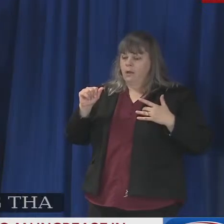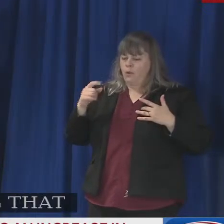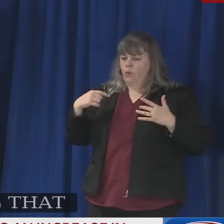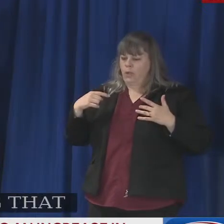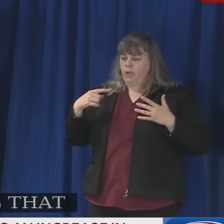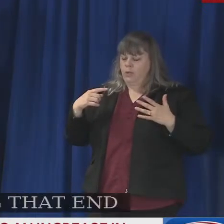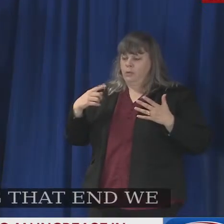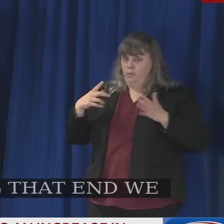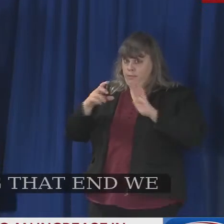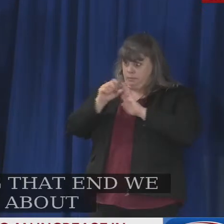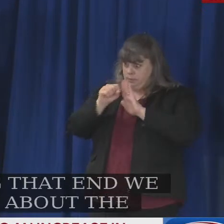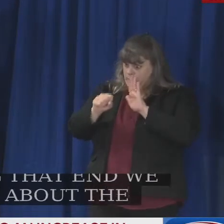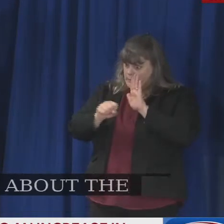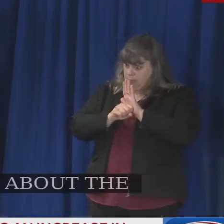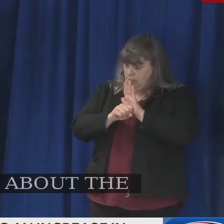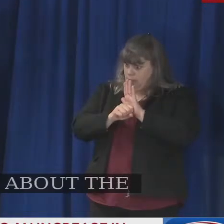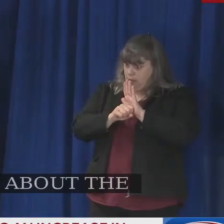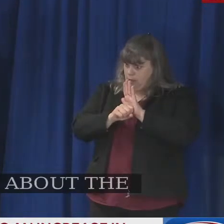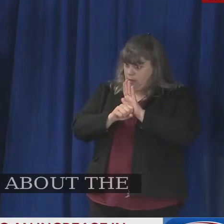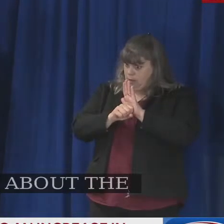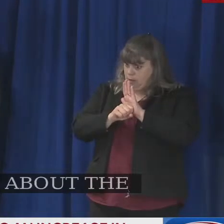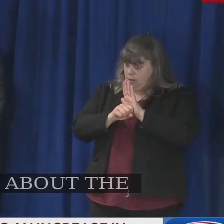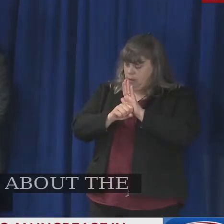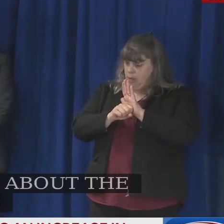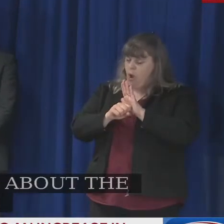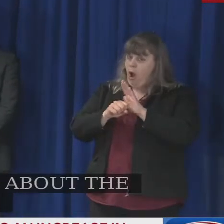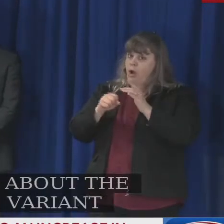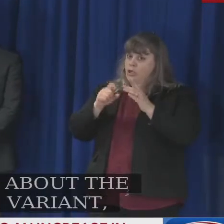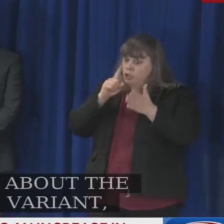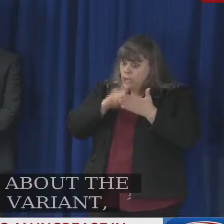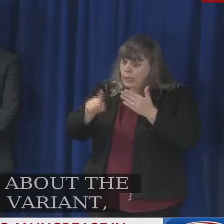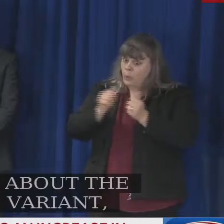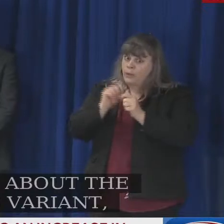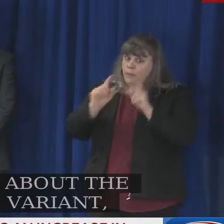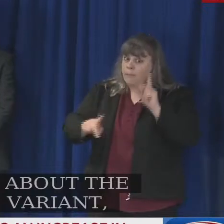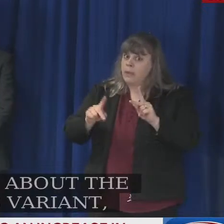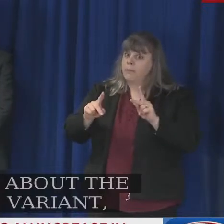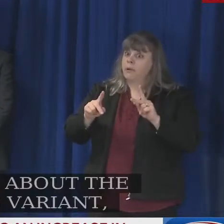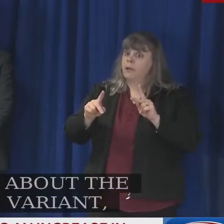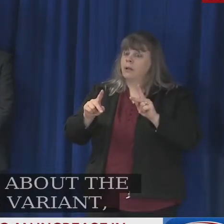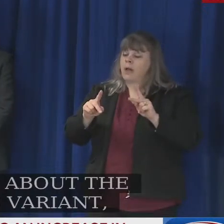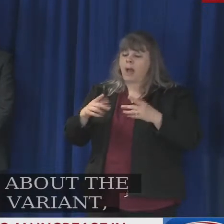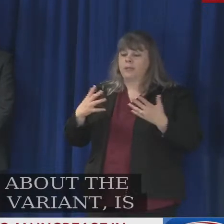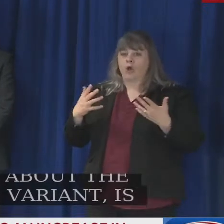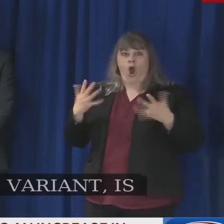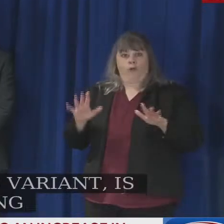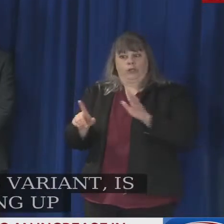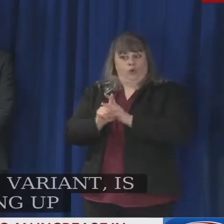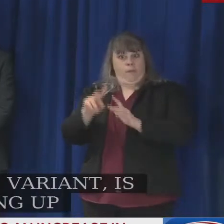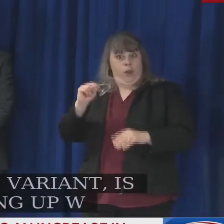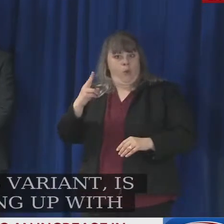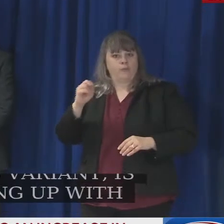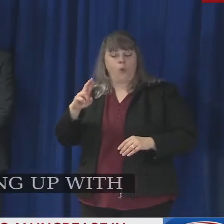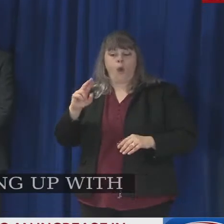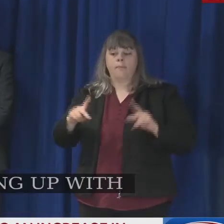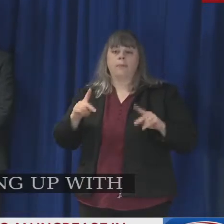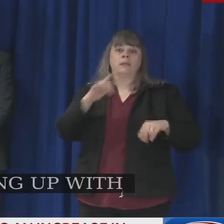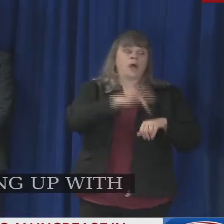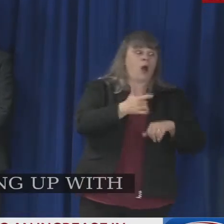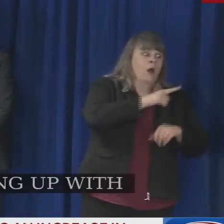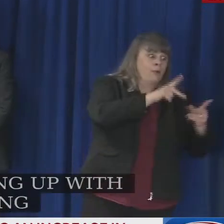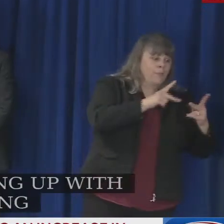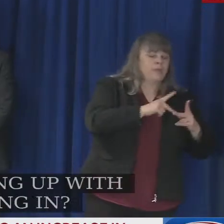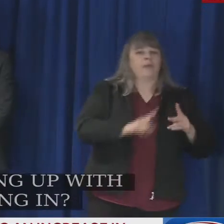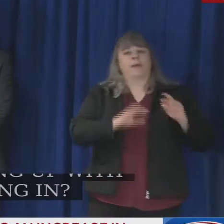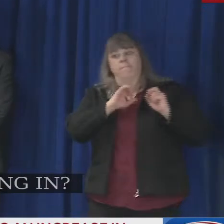is the state following up with where this is coming in? Is it naturally here, or is it people who are visiting, or is it people